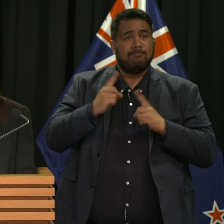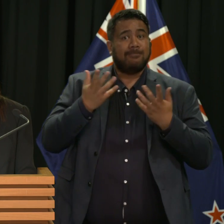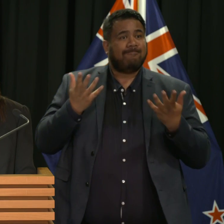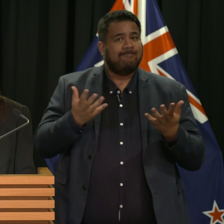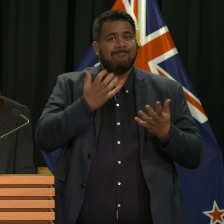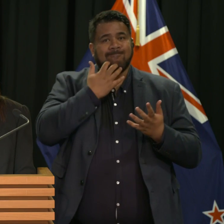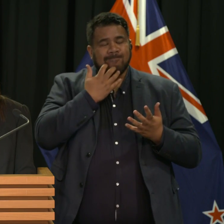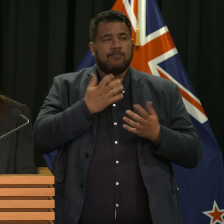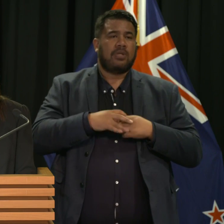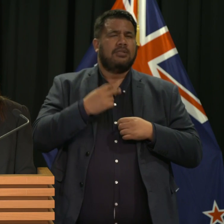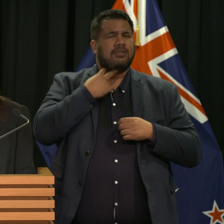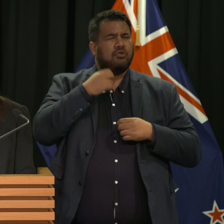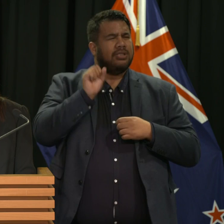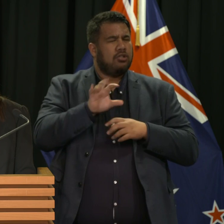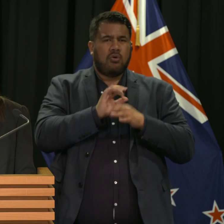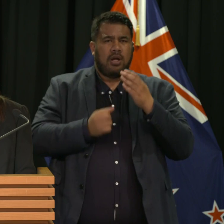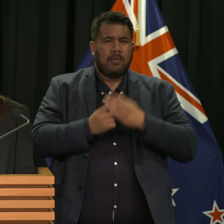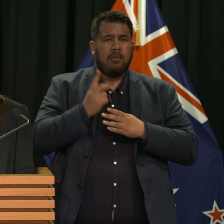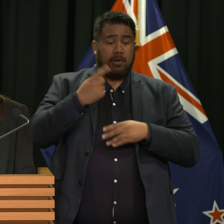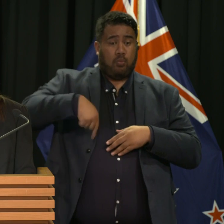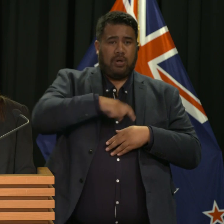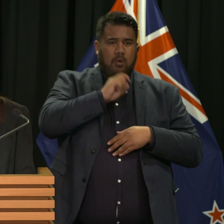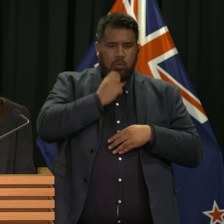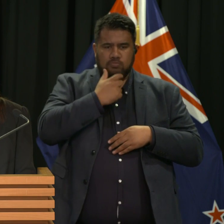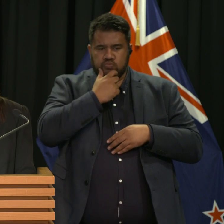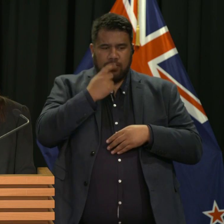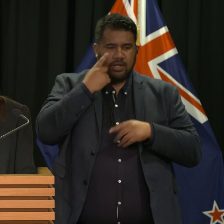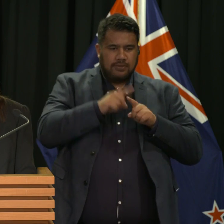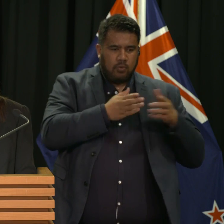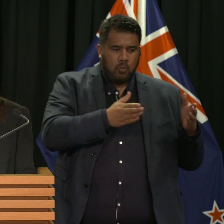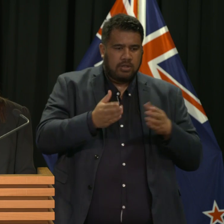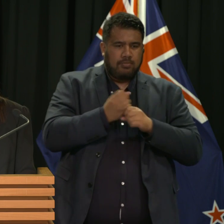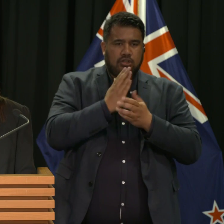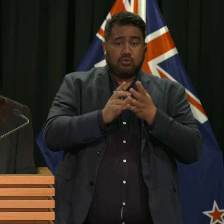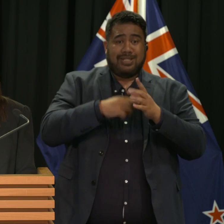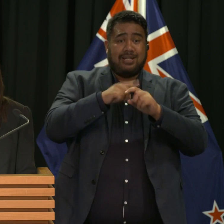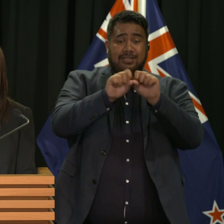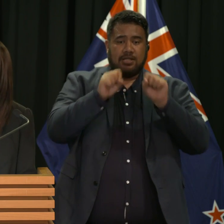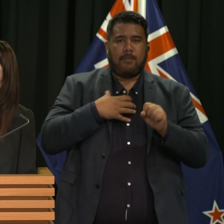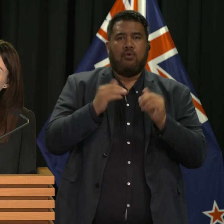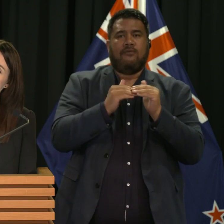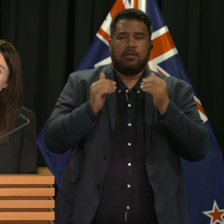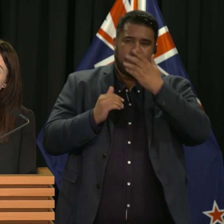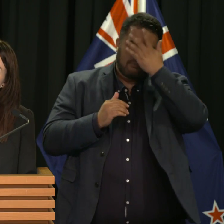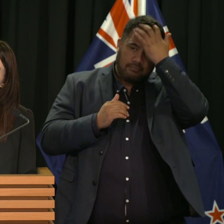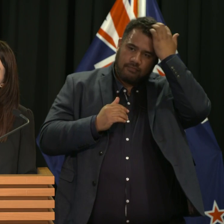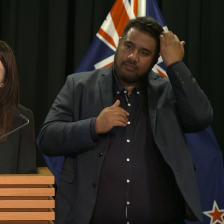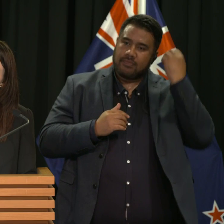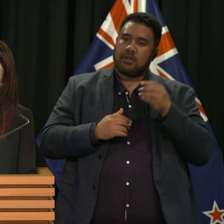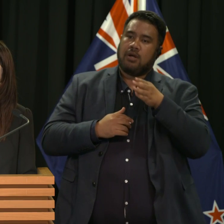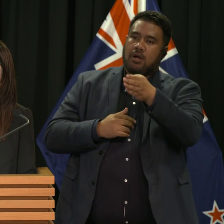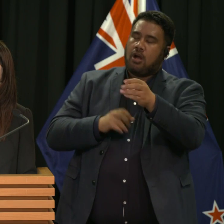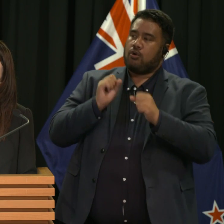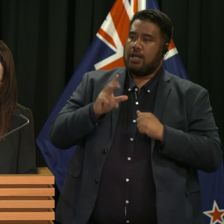I'm disappointed, we are pursuing other ways of delivering fairness in our tax system. As more baby boomers retire